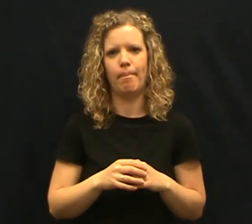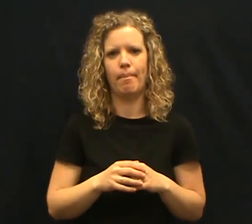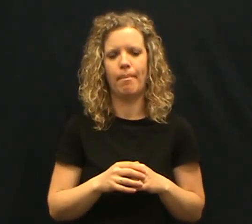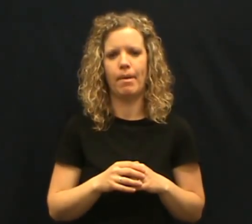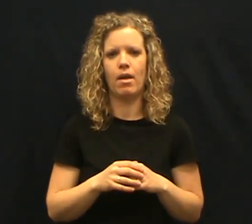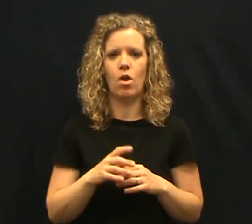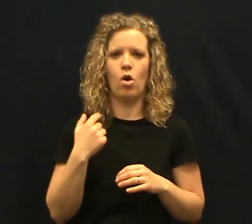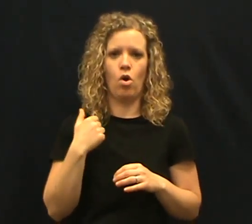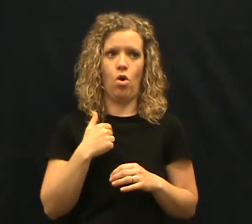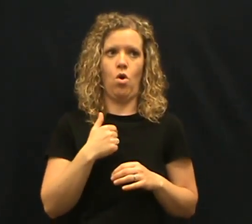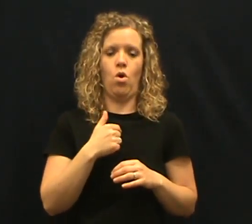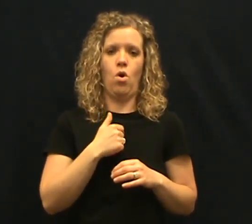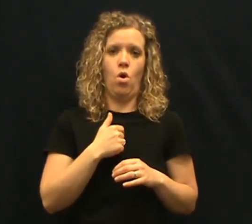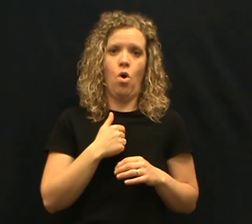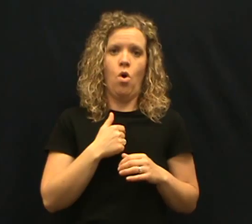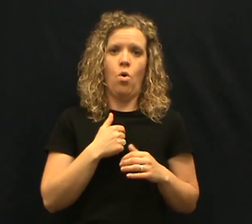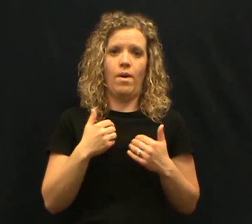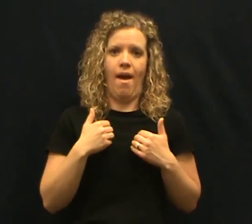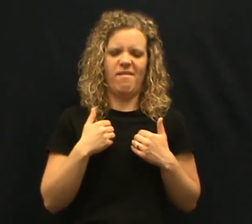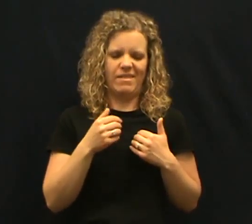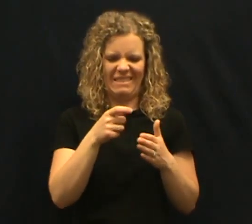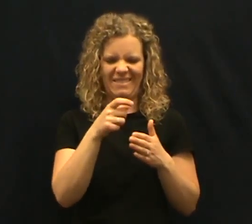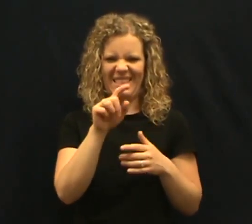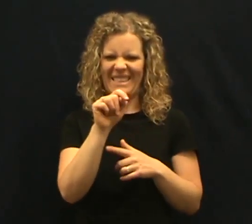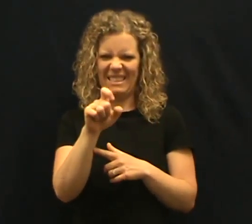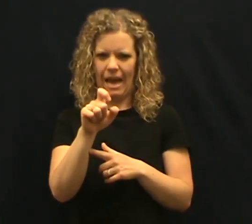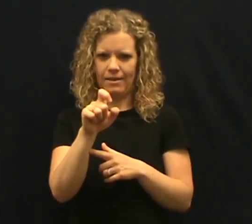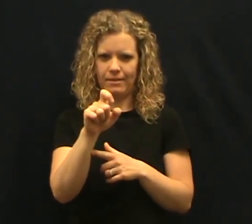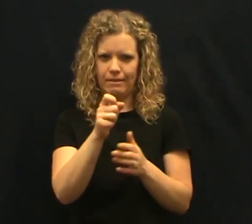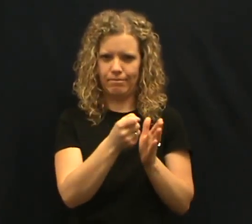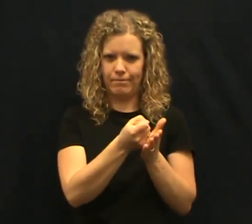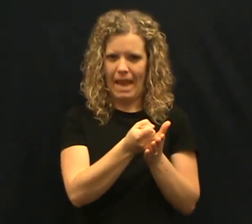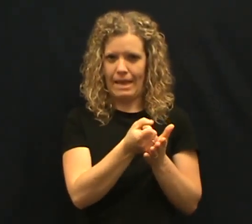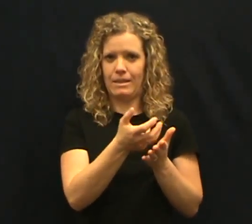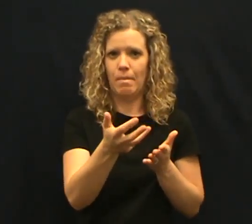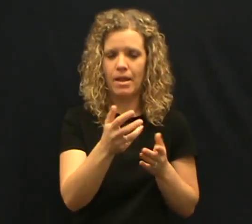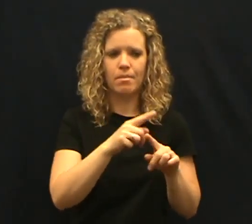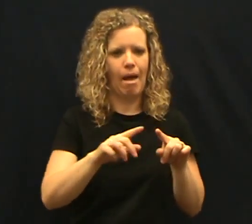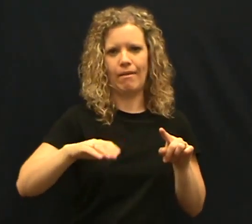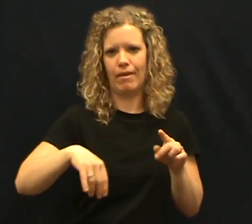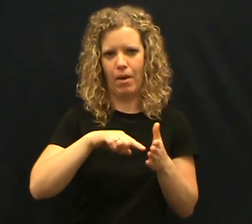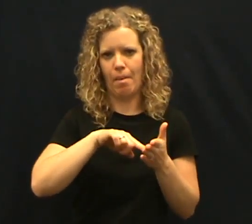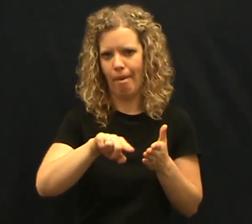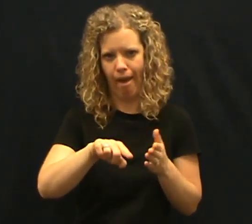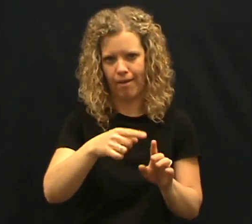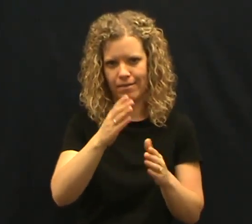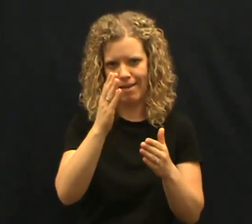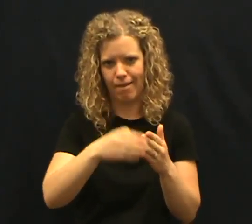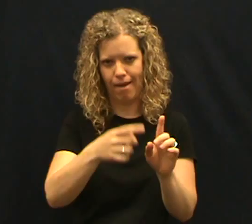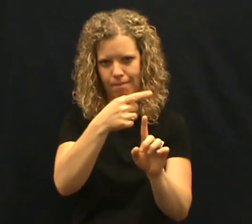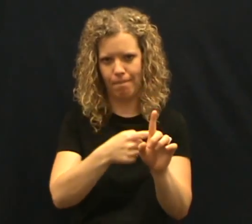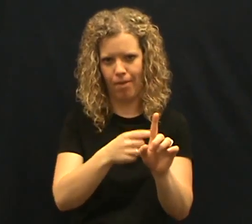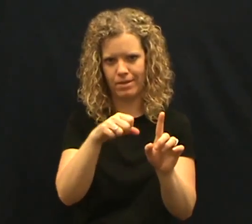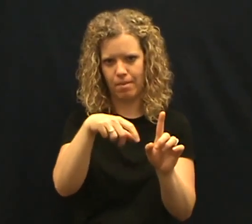incurred tax expense but not yet paid it at the end of September because our income, our net income,